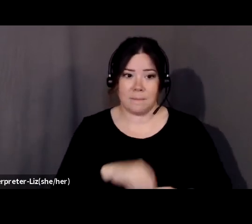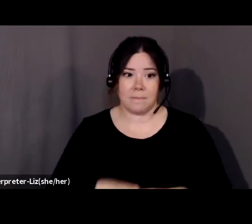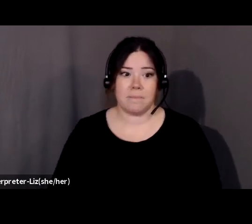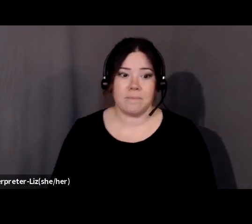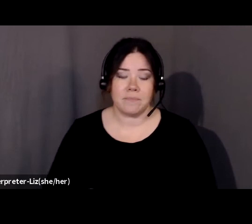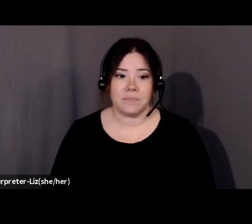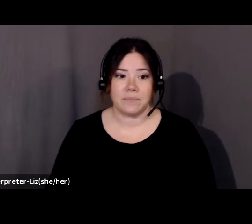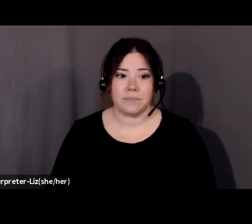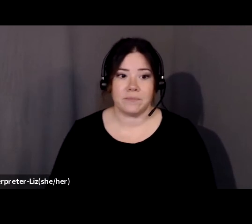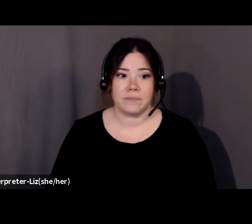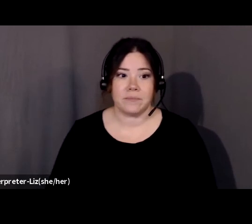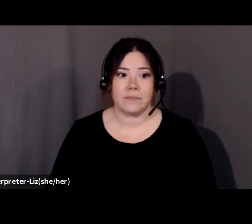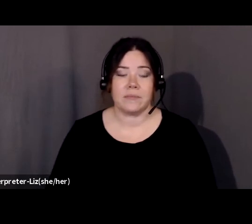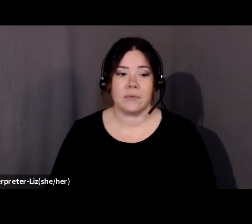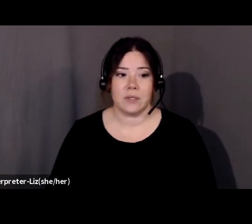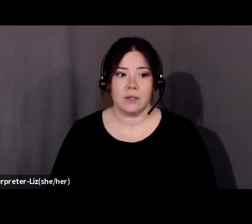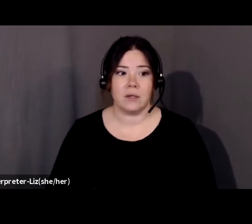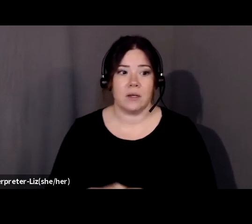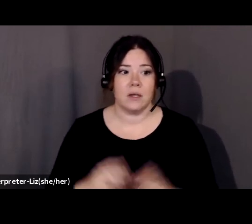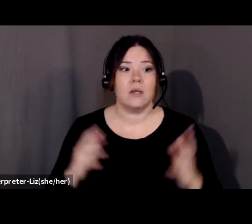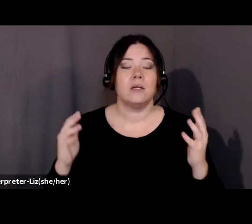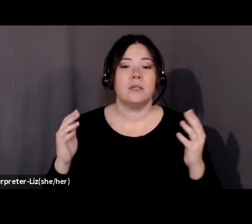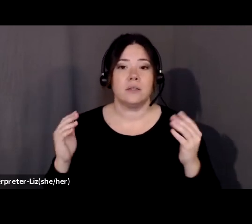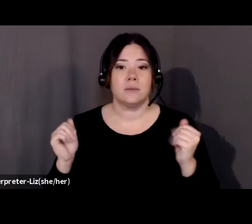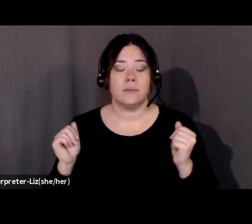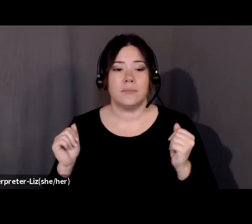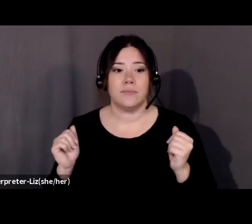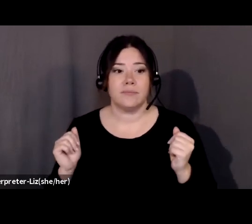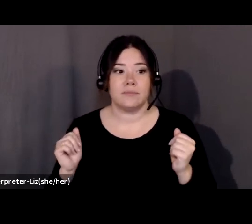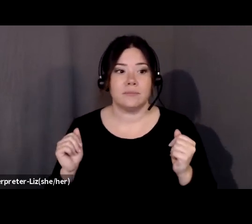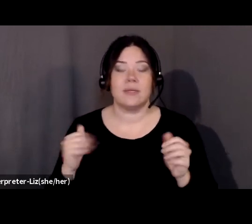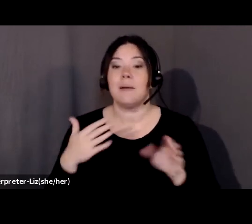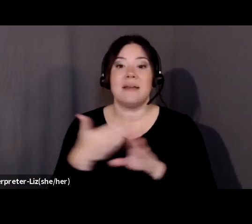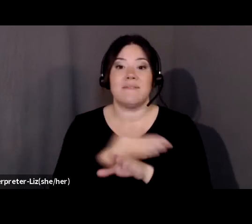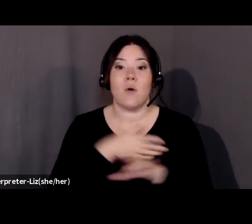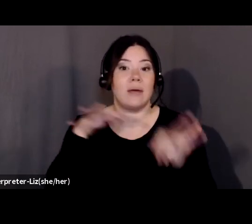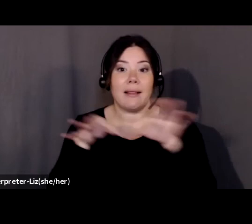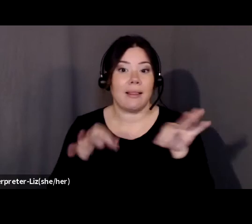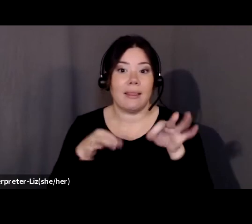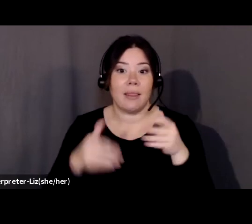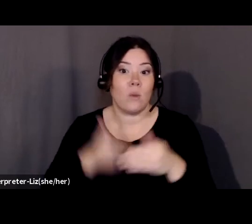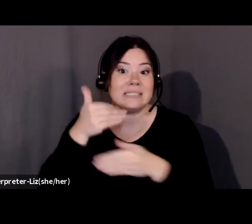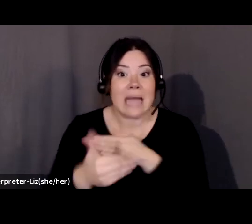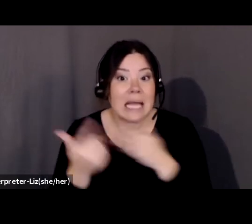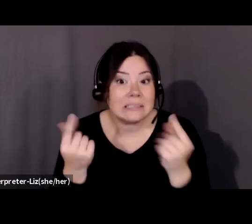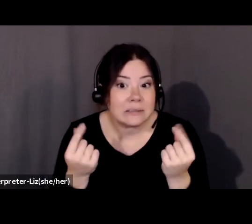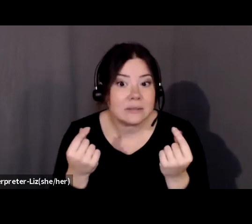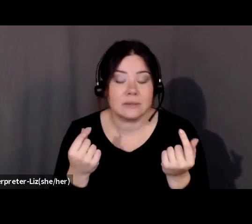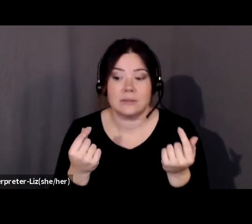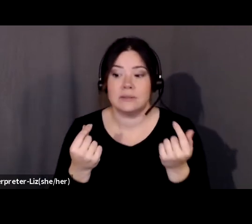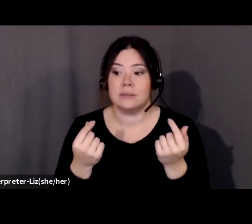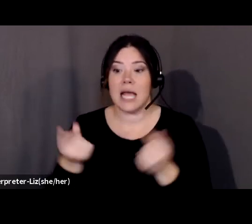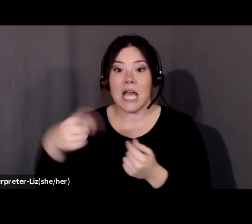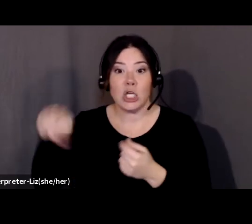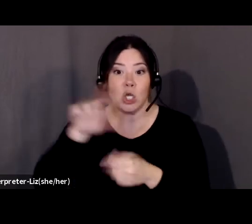And so as before we get into what's next and how you all can get